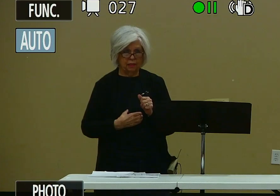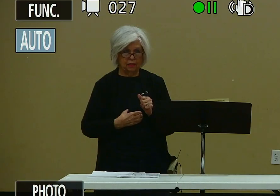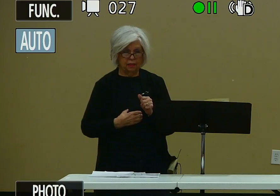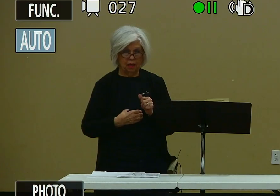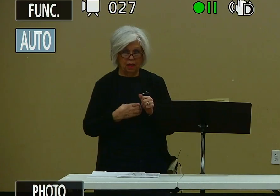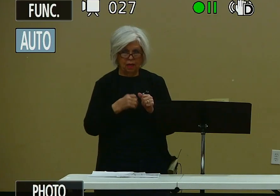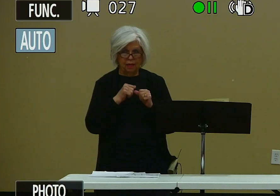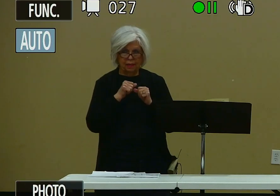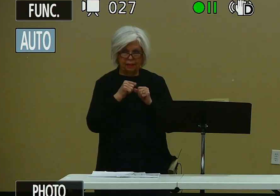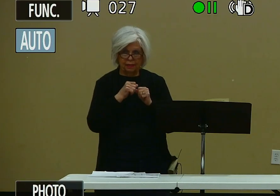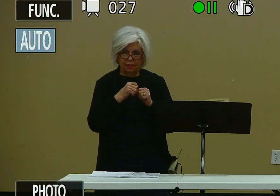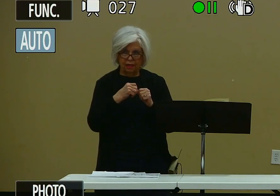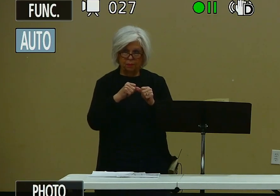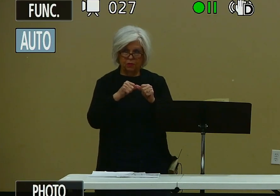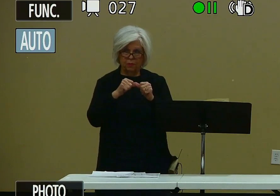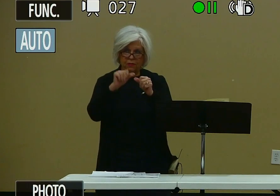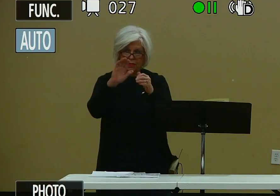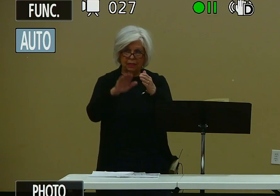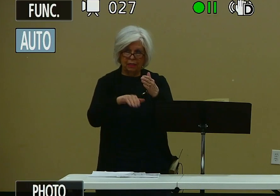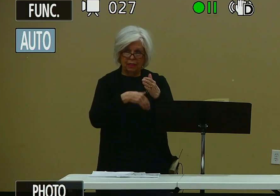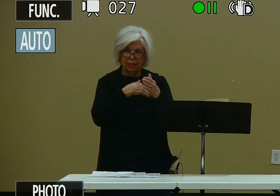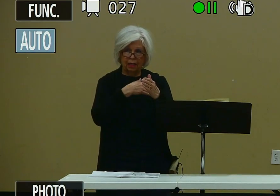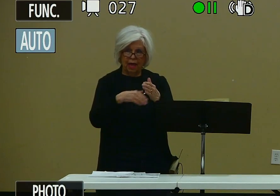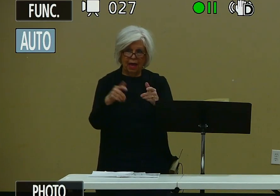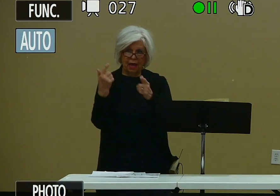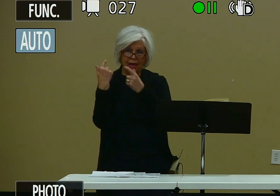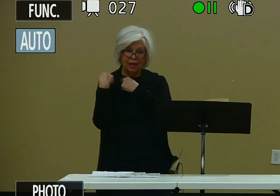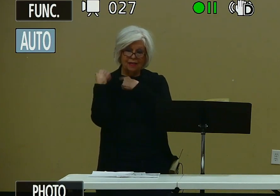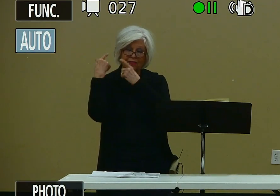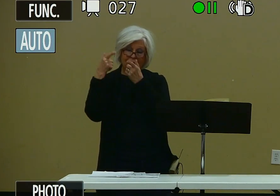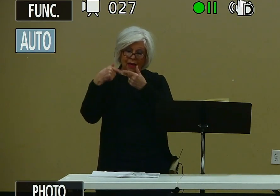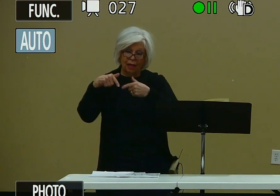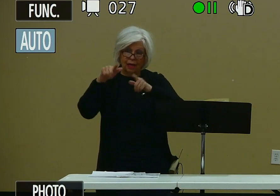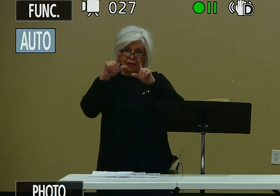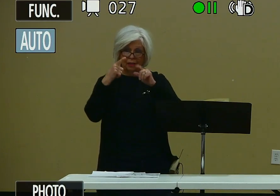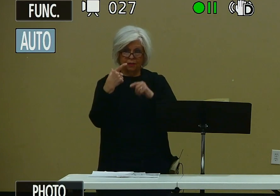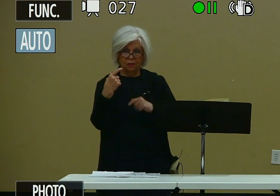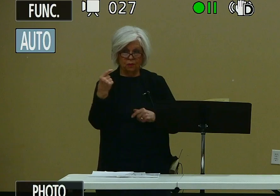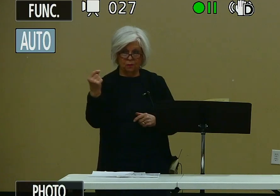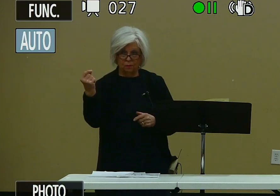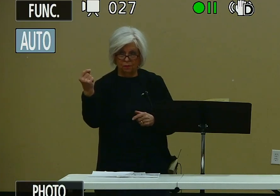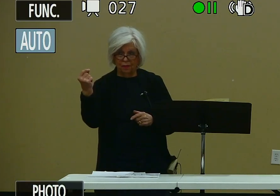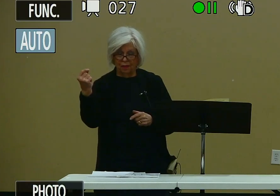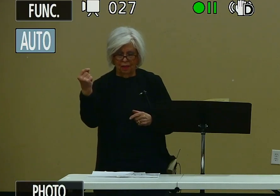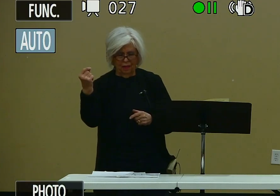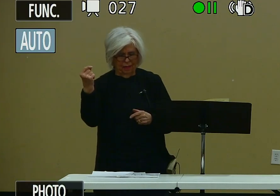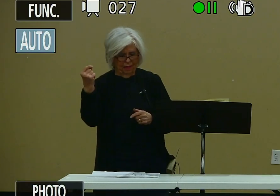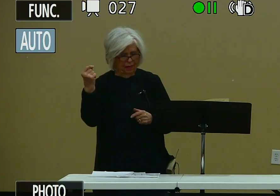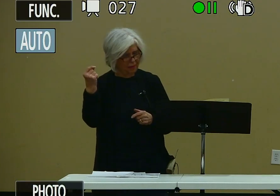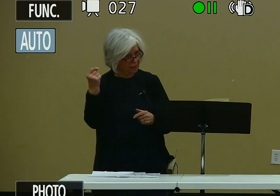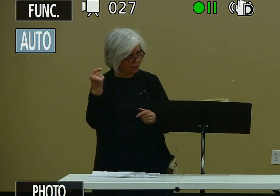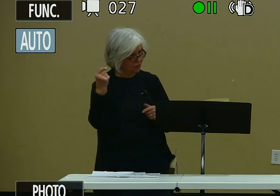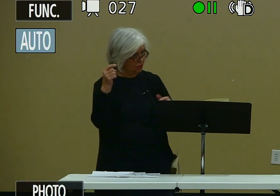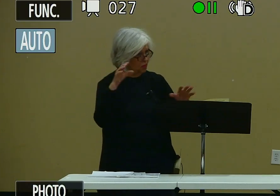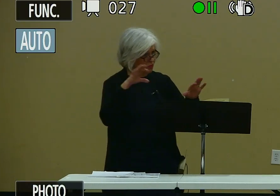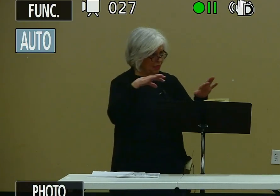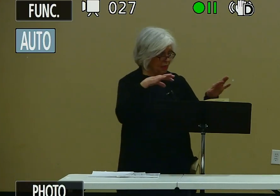longing, keeps me singing as I go. Y'all sing out,